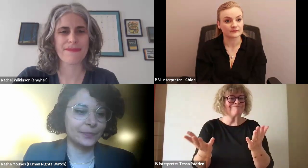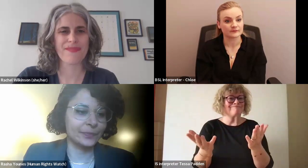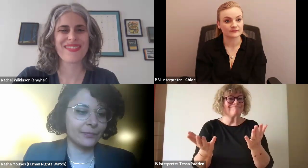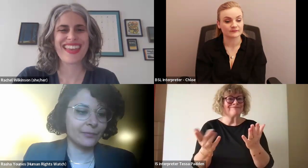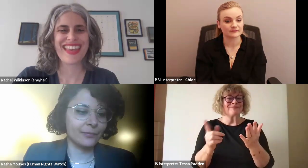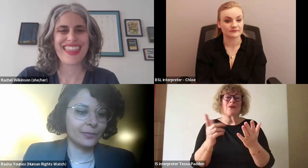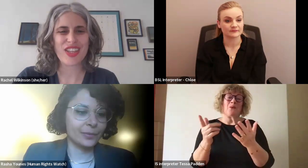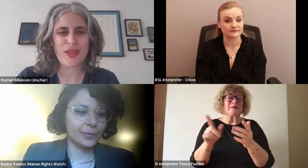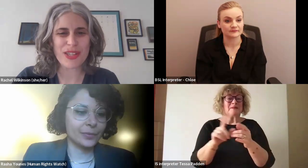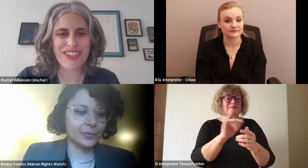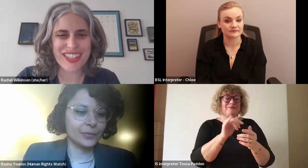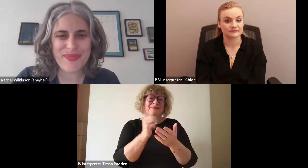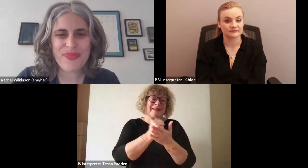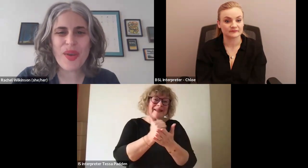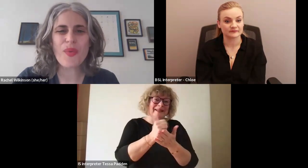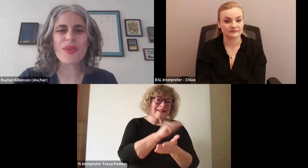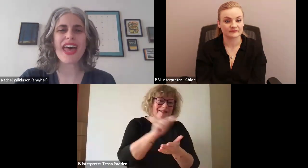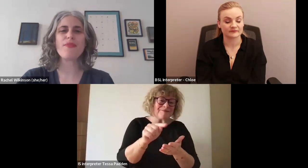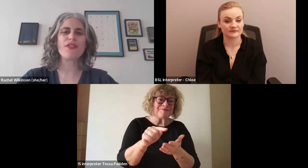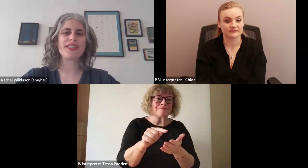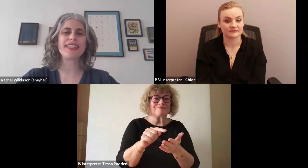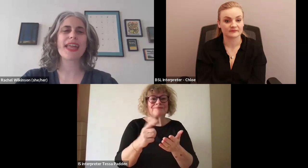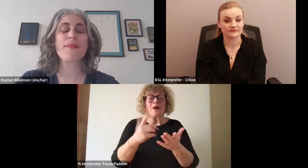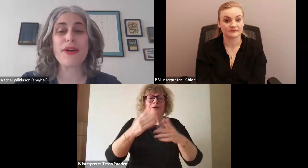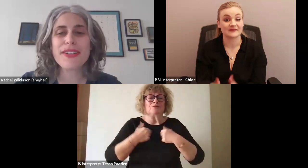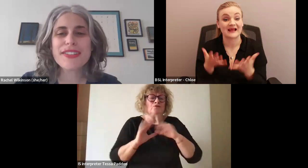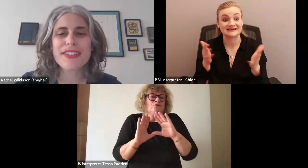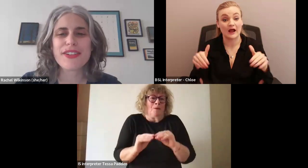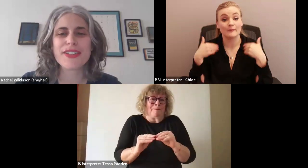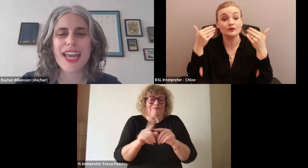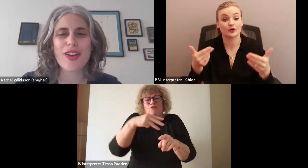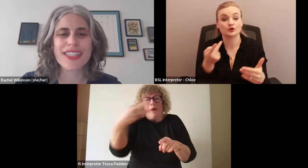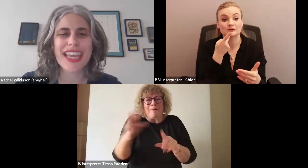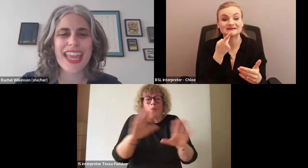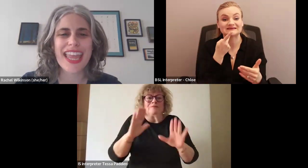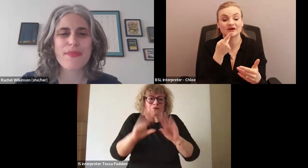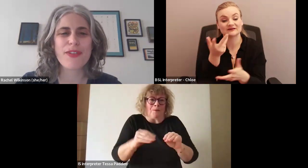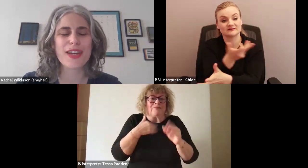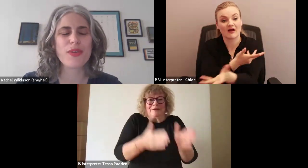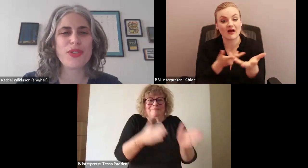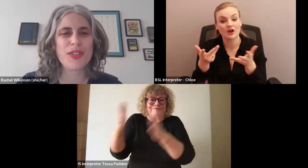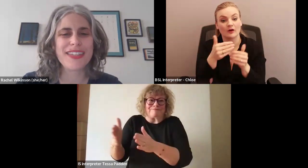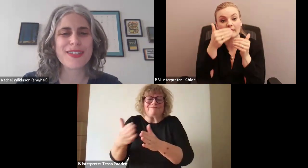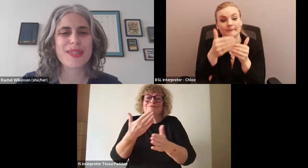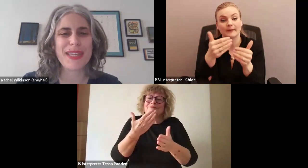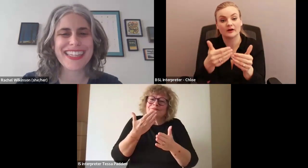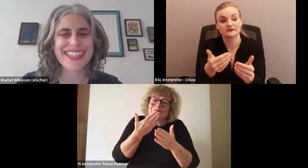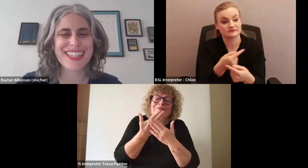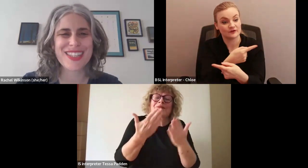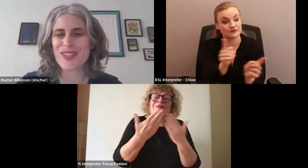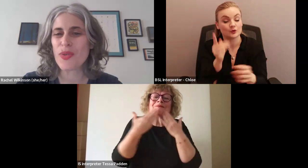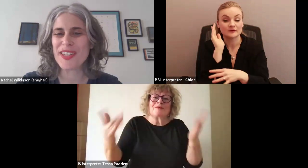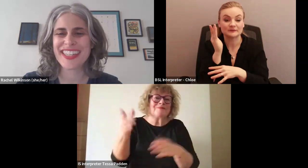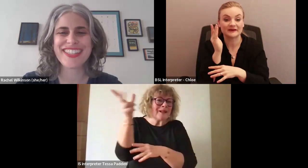listening. Thank you so much, Rasha. We will now move on to the second part of our dialogue today and provide an opportunity for the